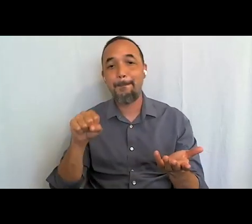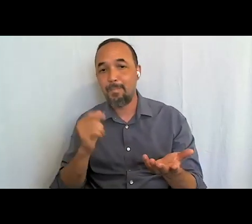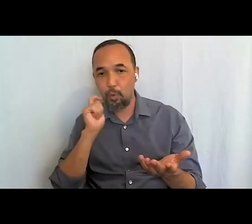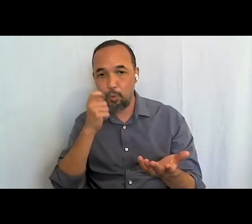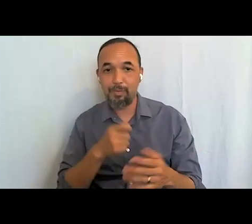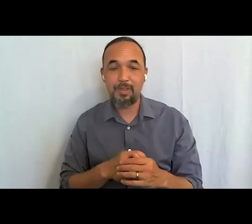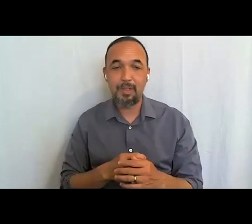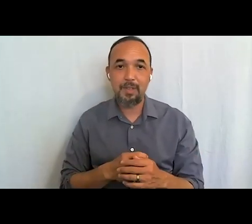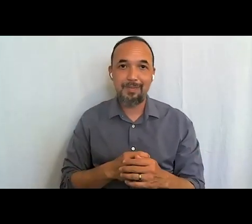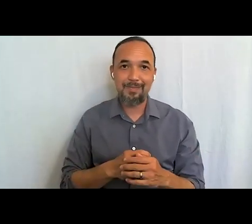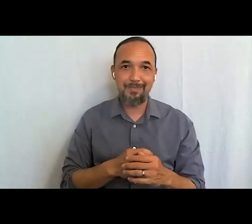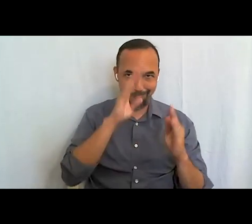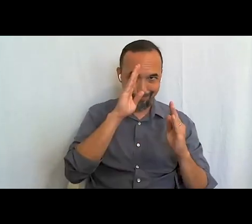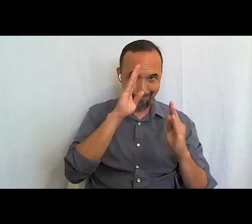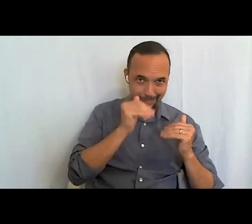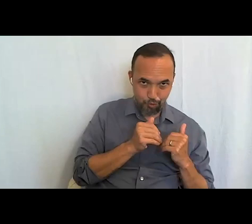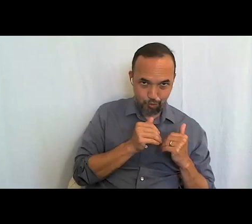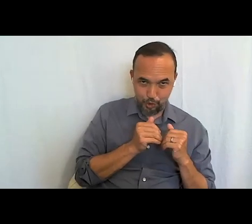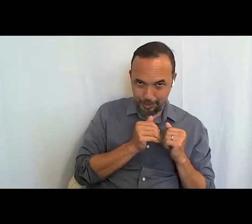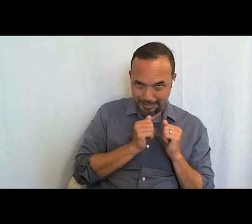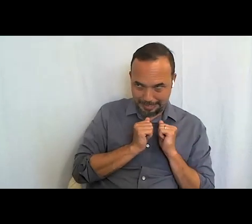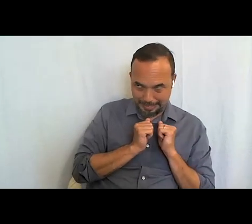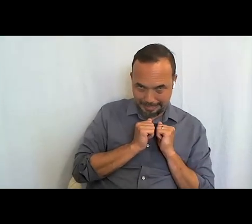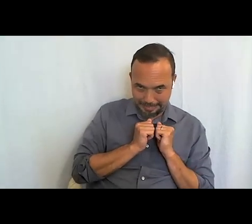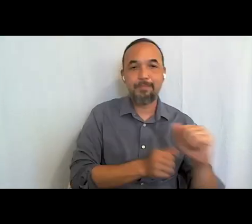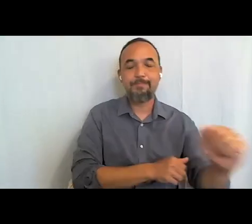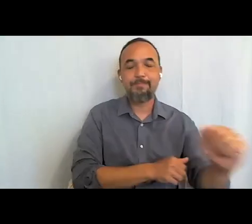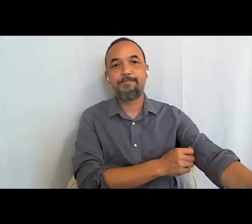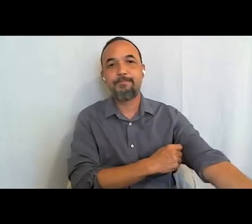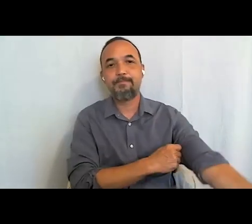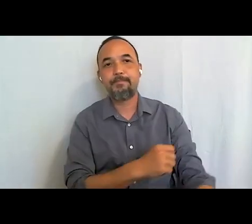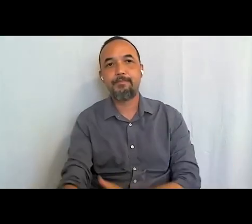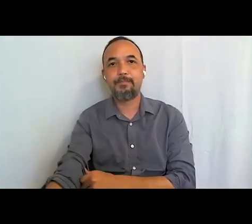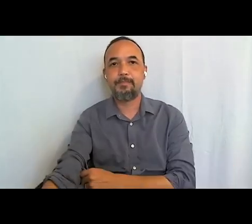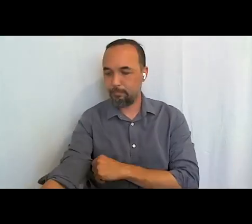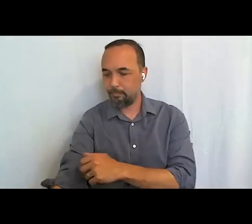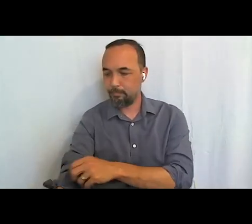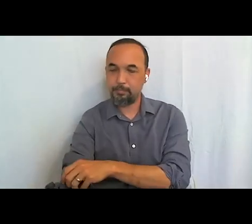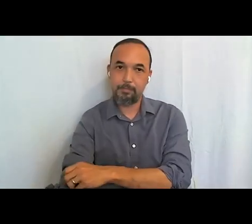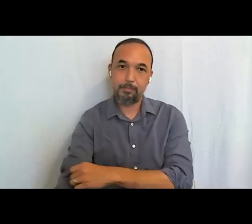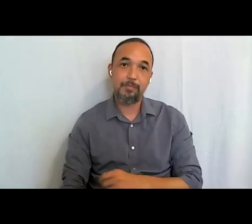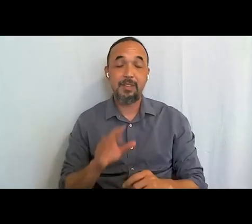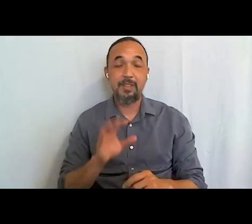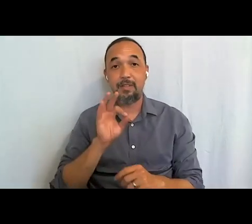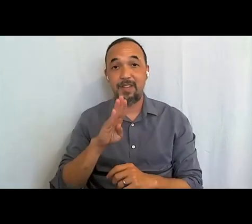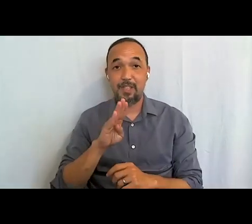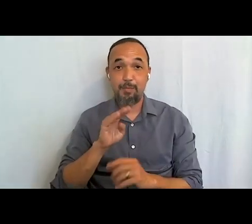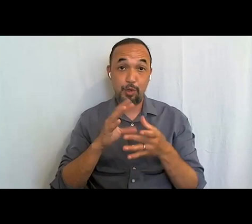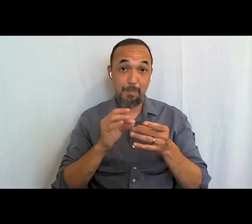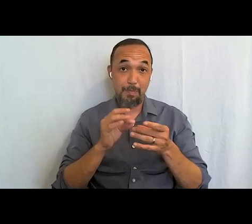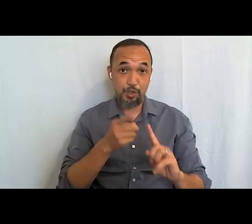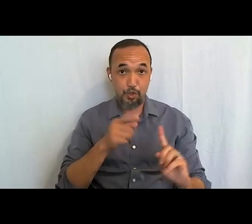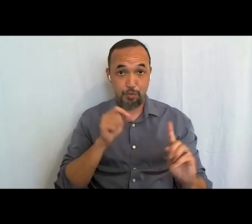Introverts, yes. Yeah, Facebook Messenger is my BFF. I mean, it's a fickle friend, but